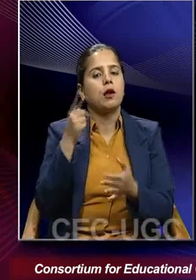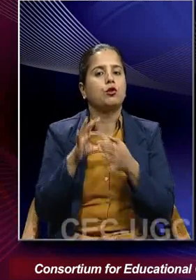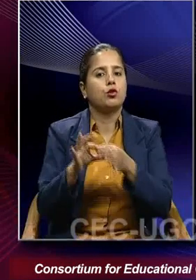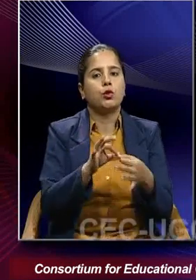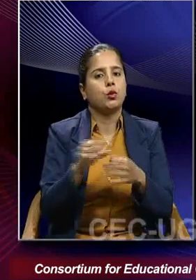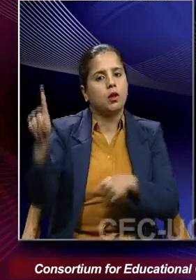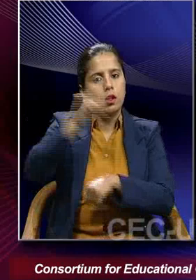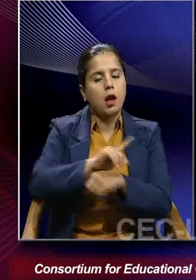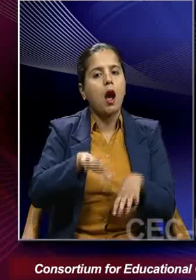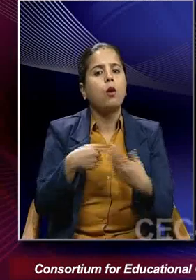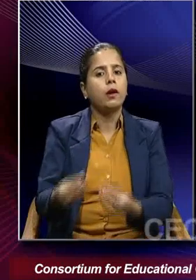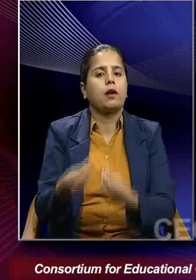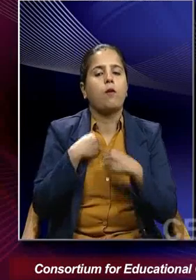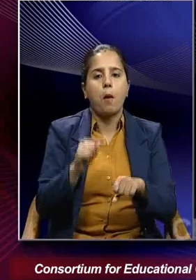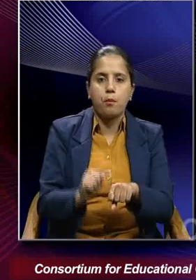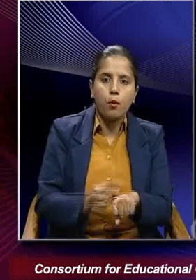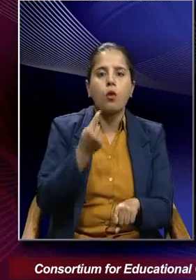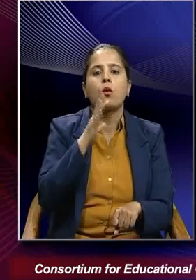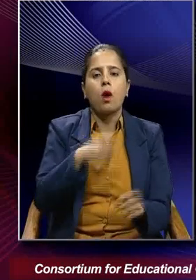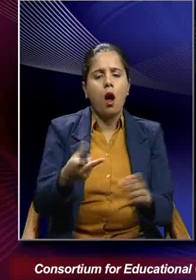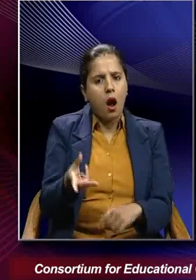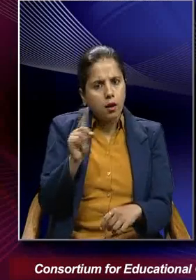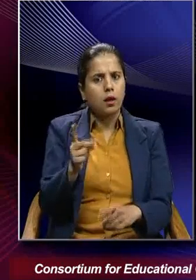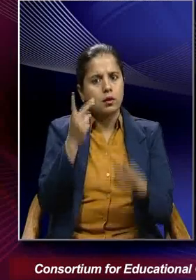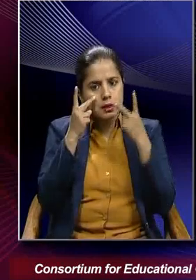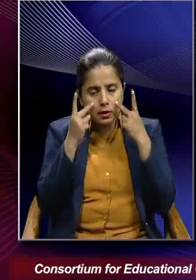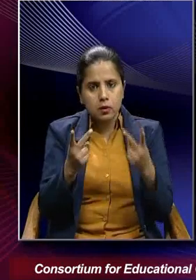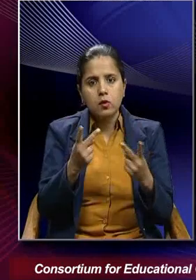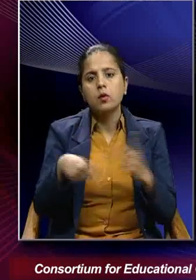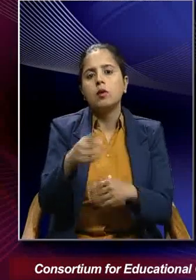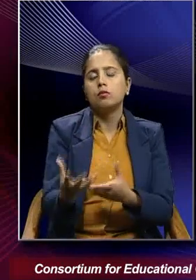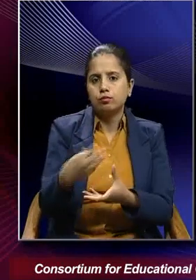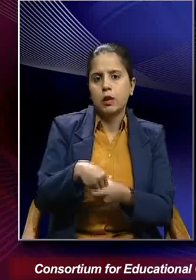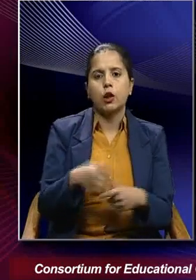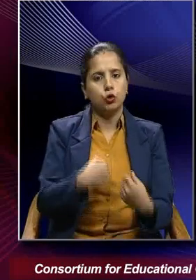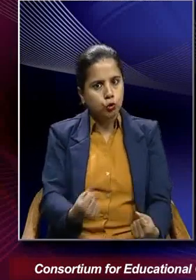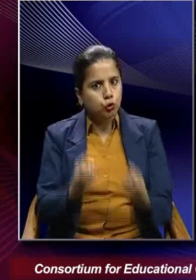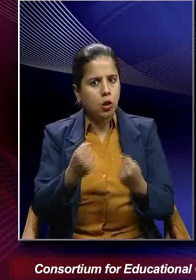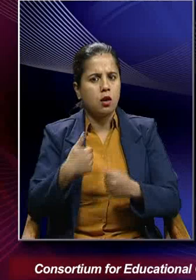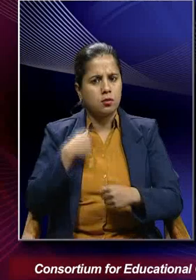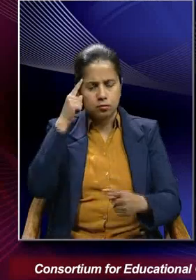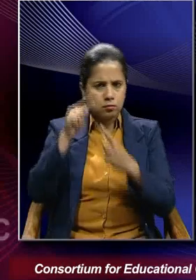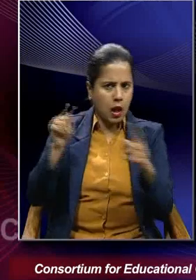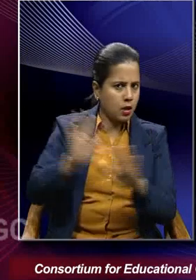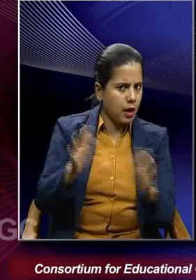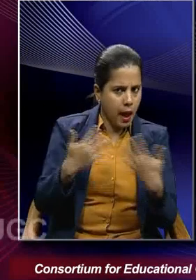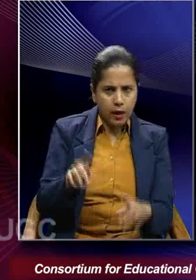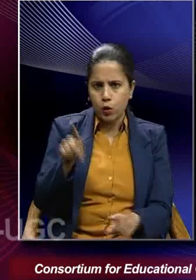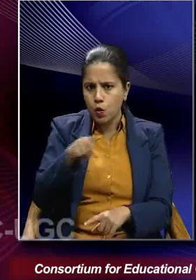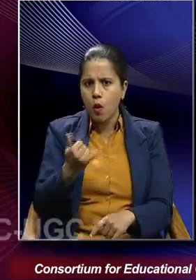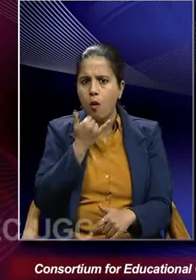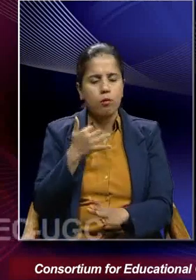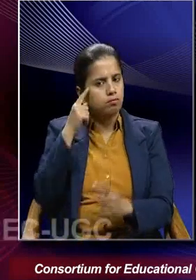and how it will provide an opportunity to reaffirm the inherent strength and the resilience of our nation to withstand